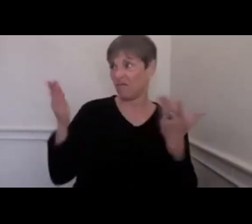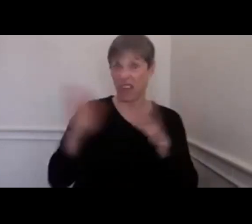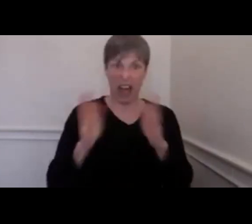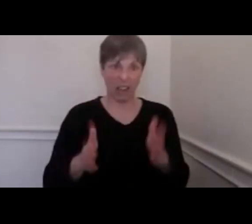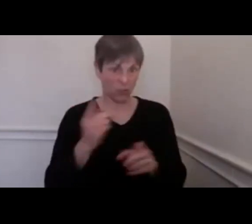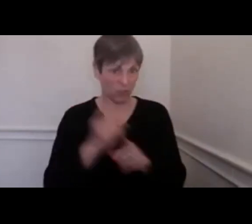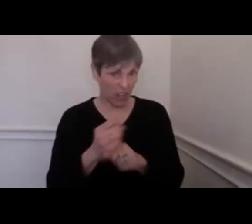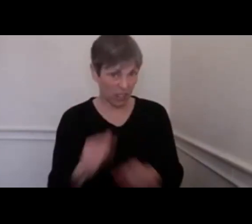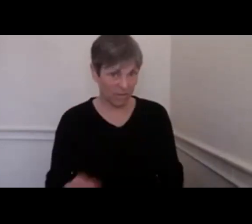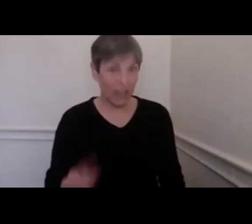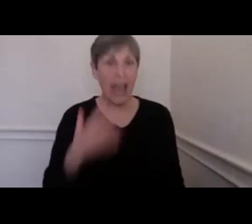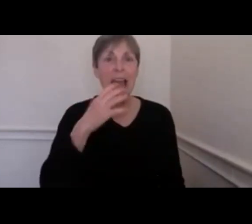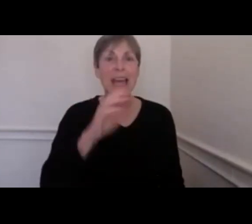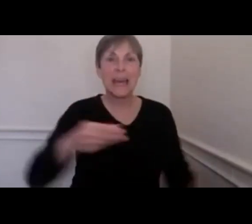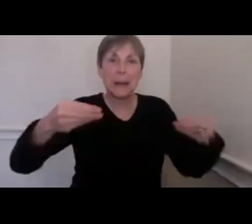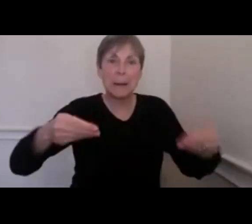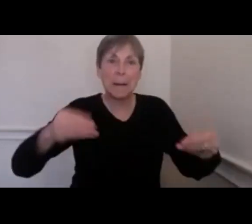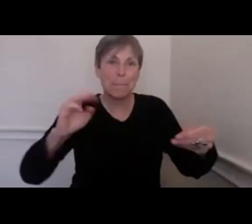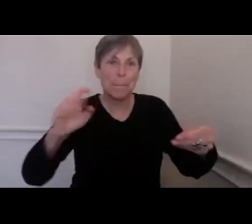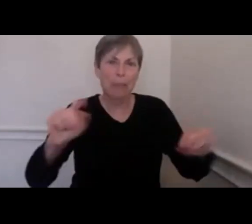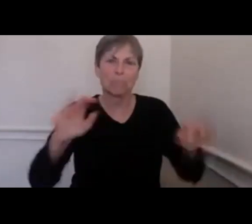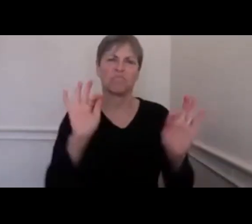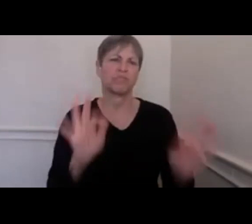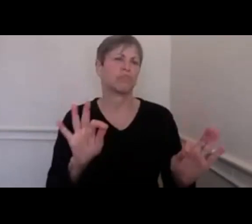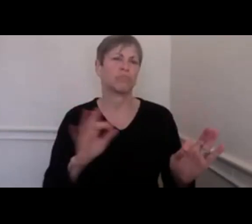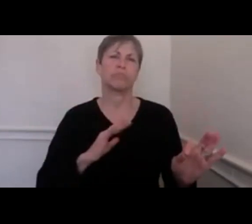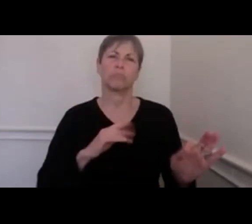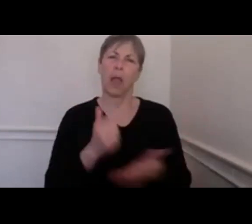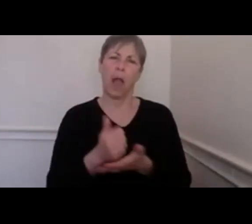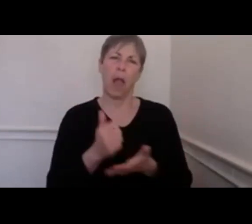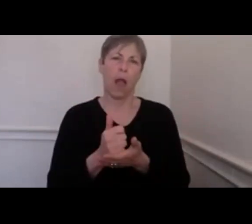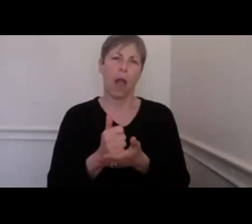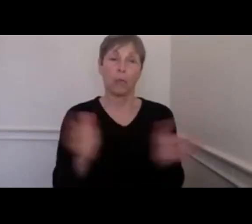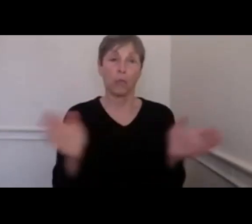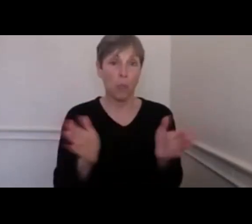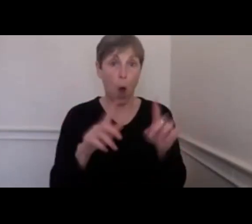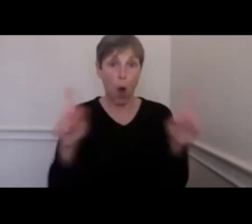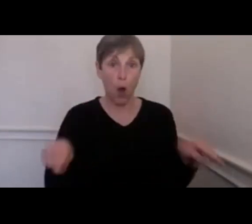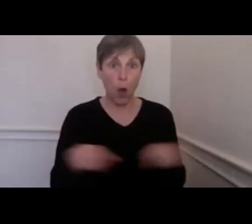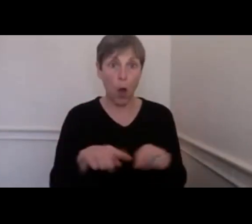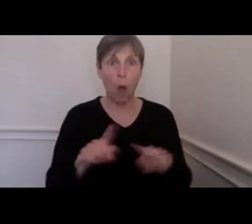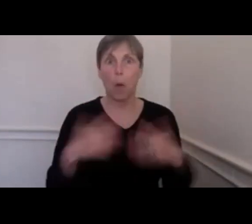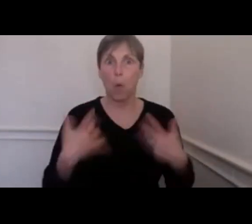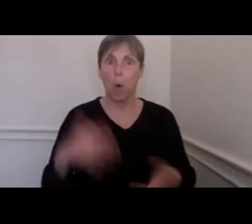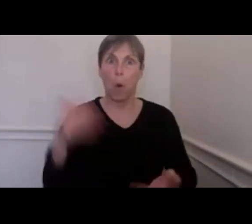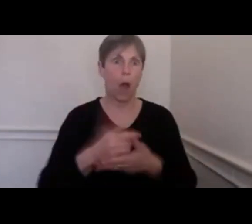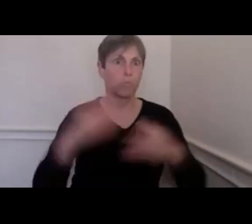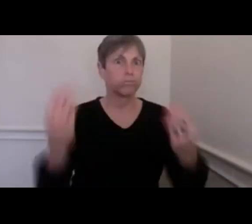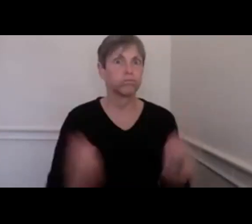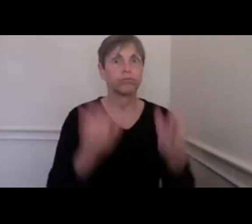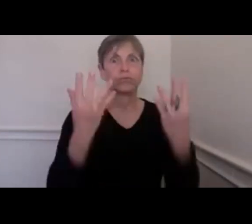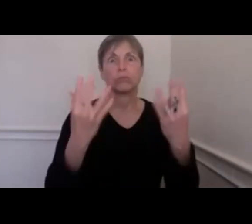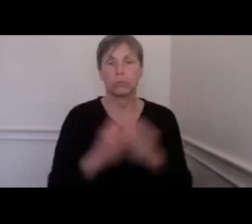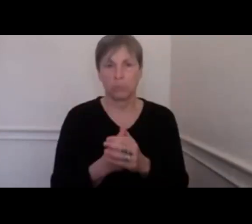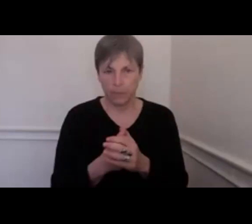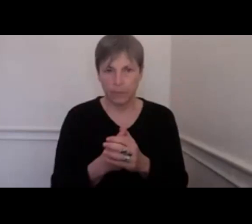heat mats make all the difference, and a little goes a long way. We'll talk more about germination mats, heat